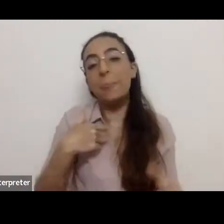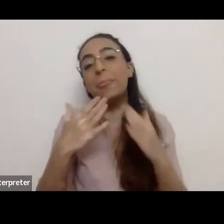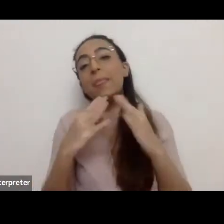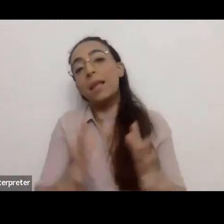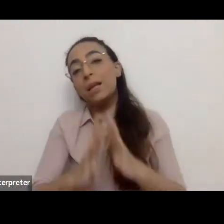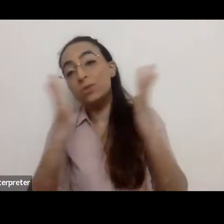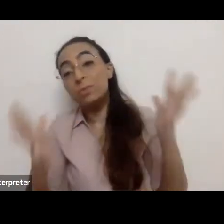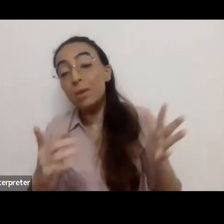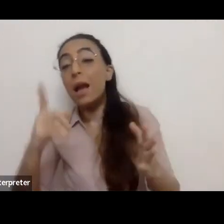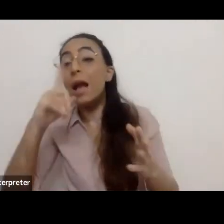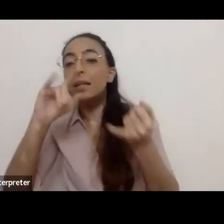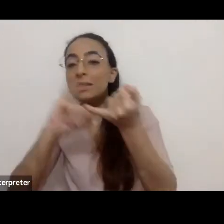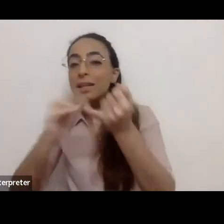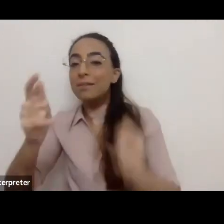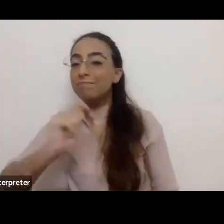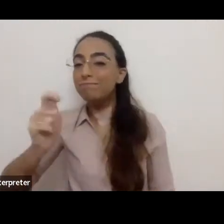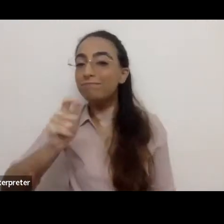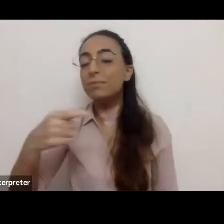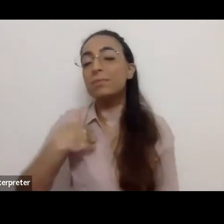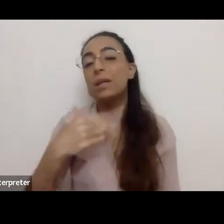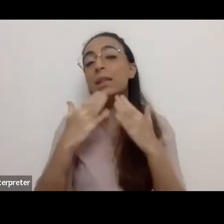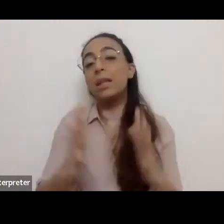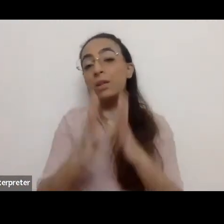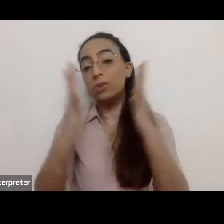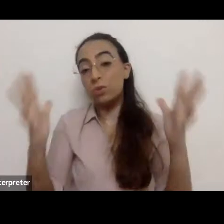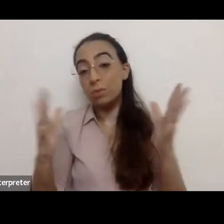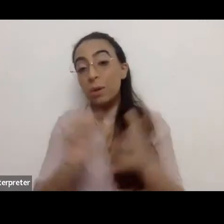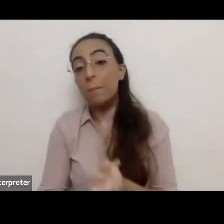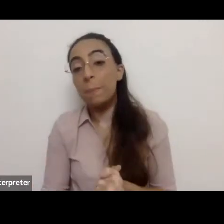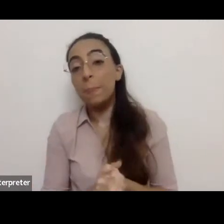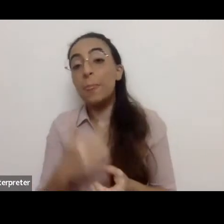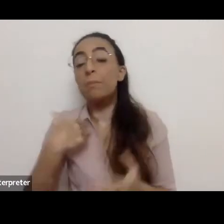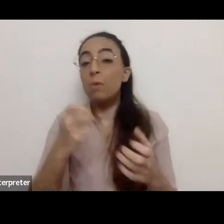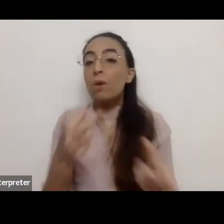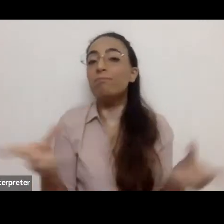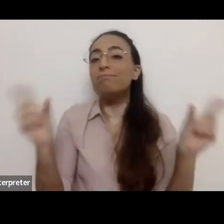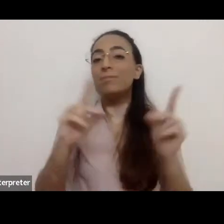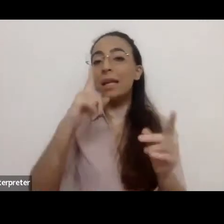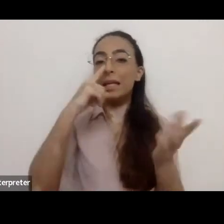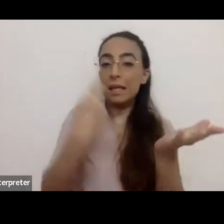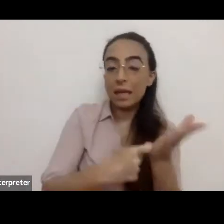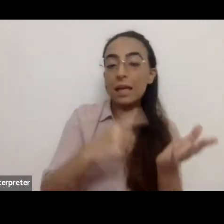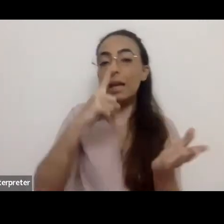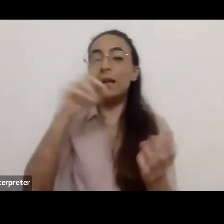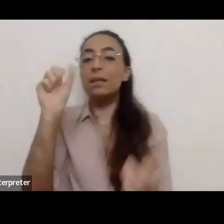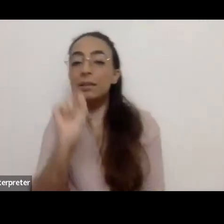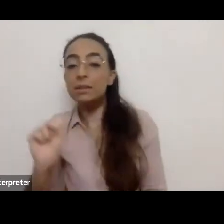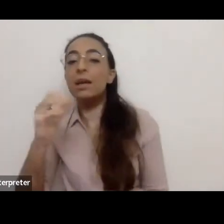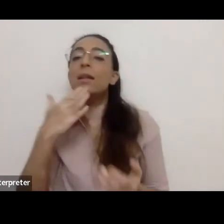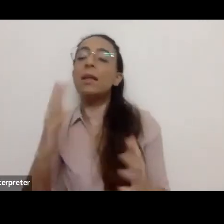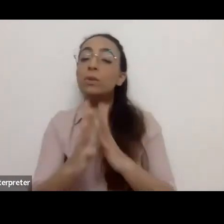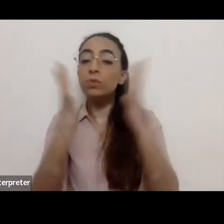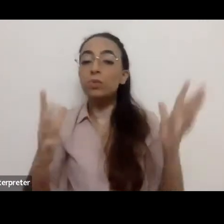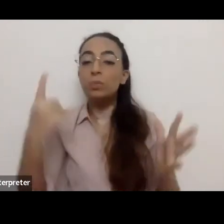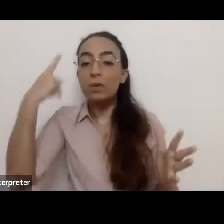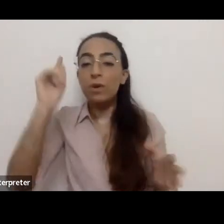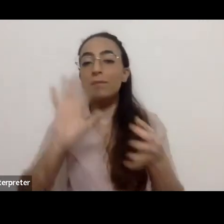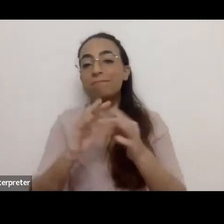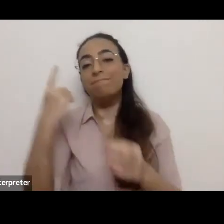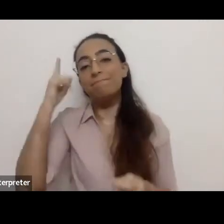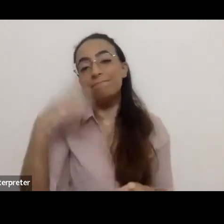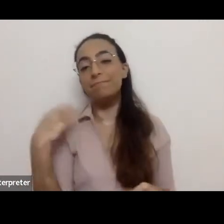thank you. And I'm going to mention the name of Ria and Sarah. Thanks, Ria, Sarah, for what you do for